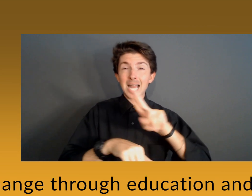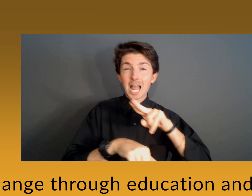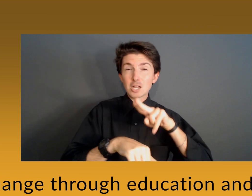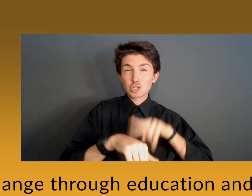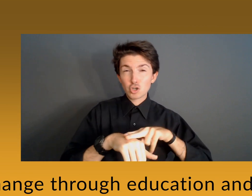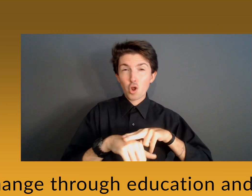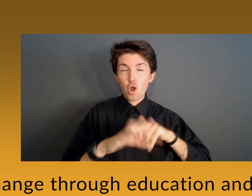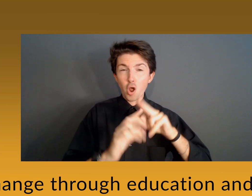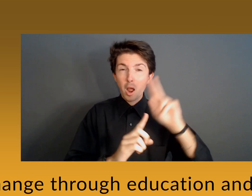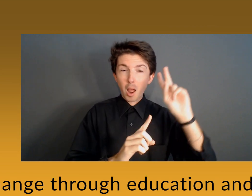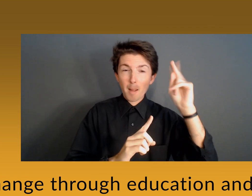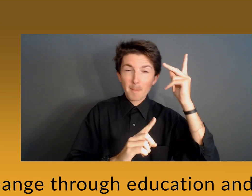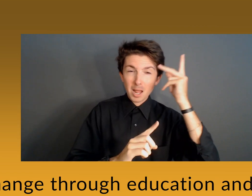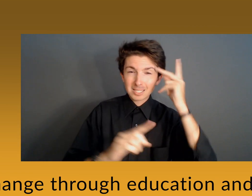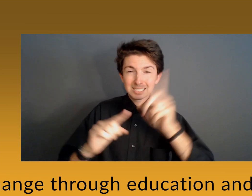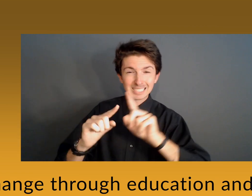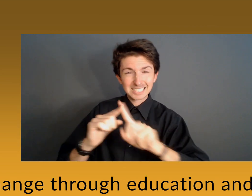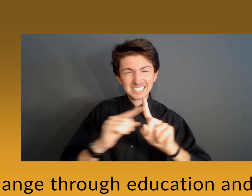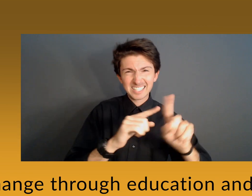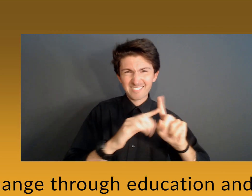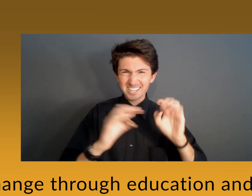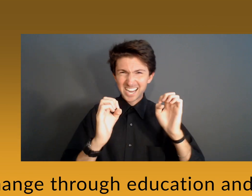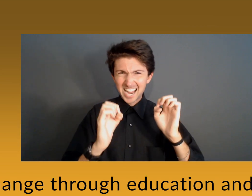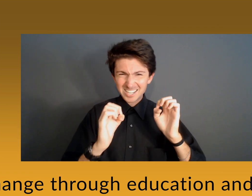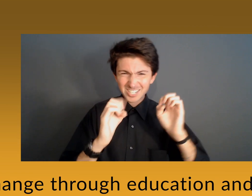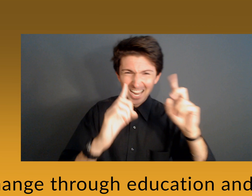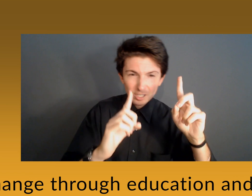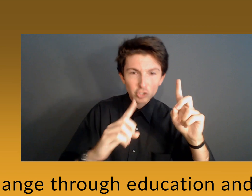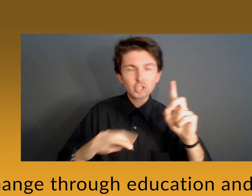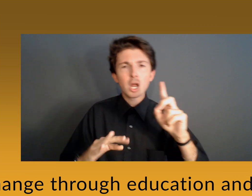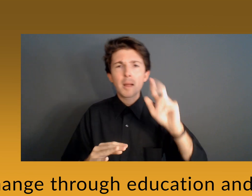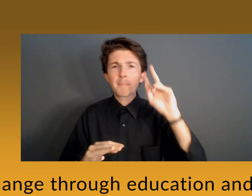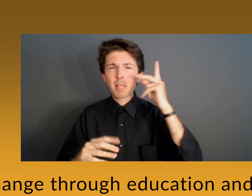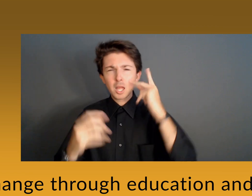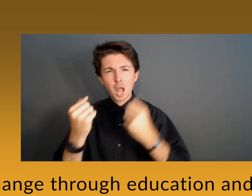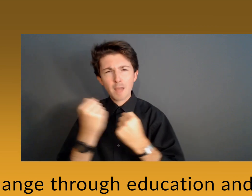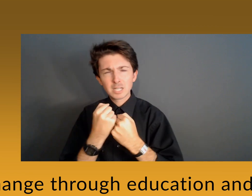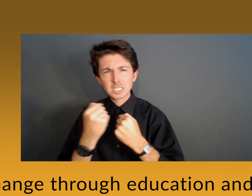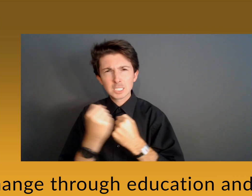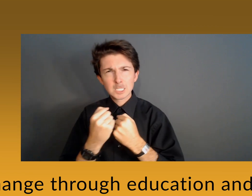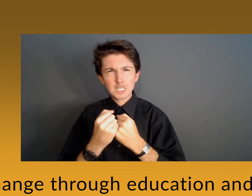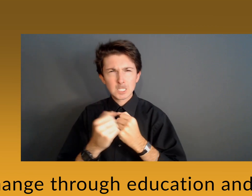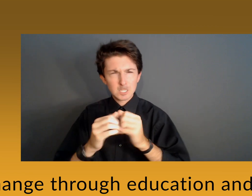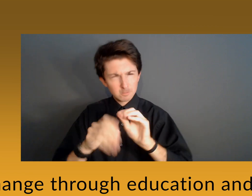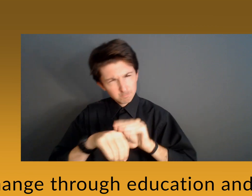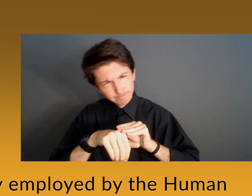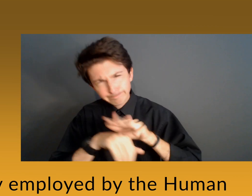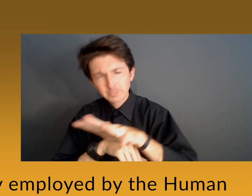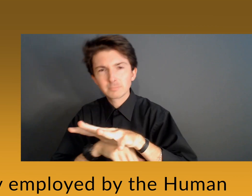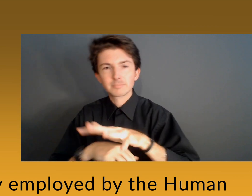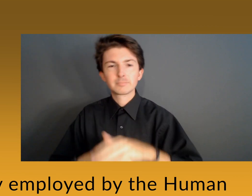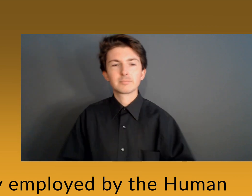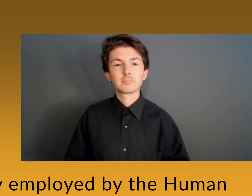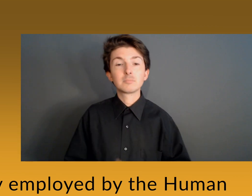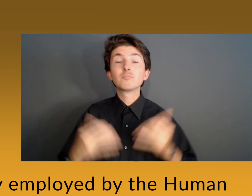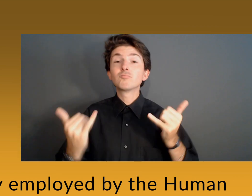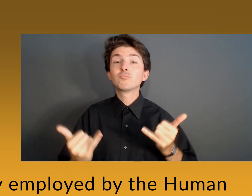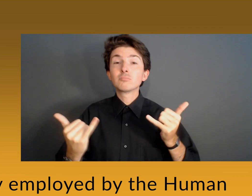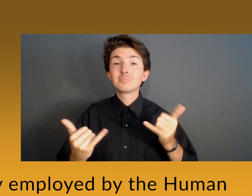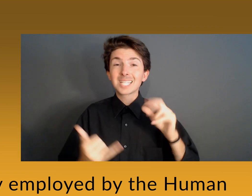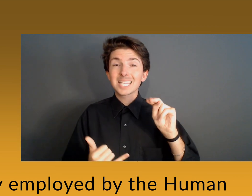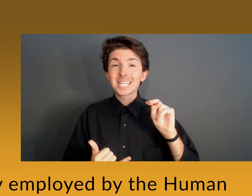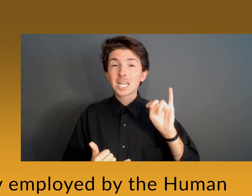organizations to affect policy change through education and political advocacy. Nicole